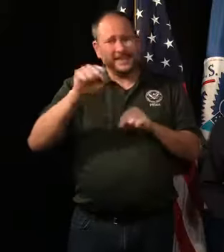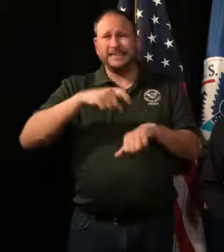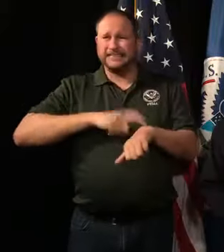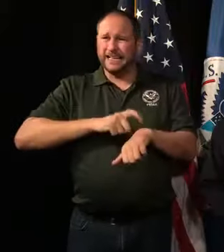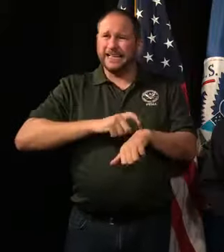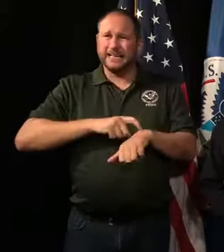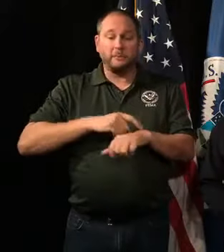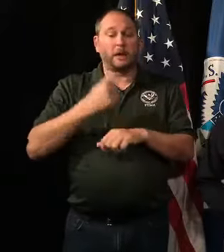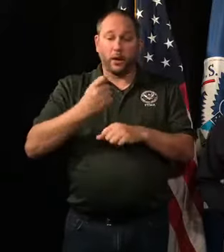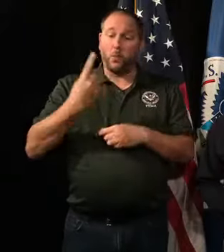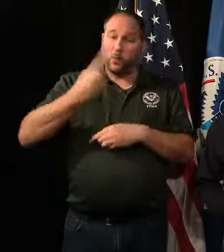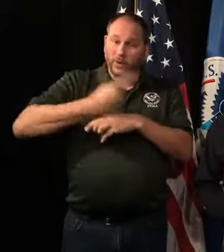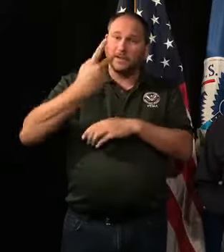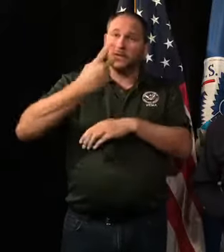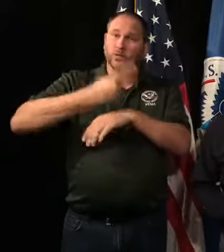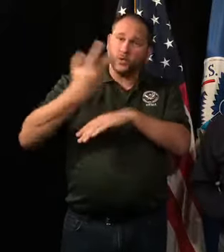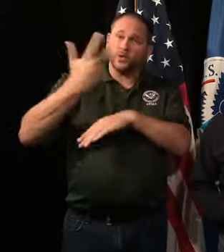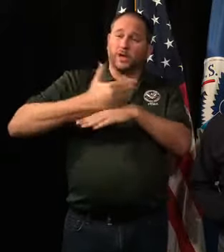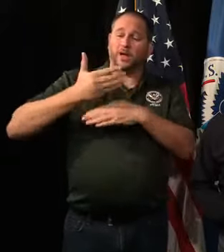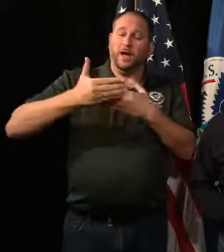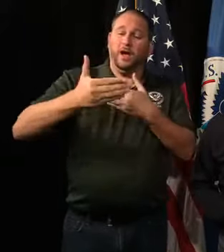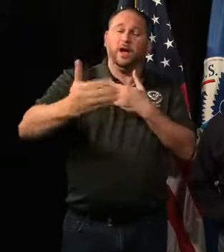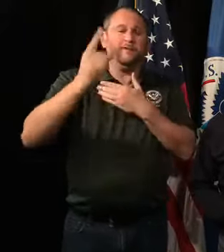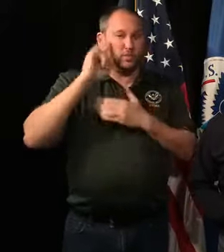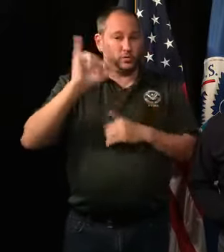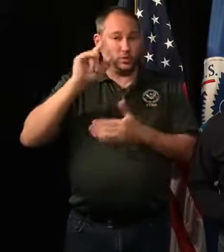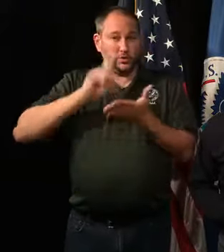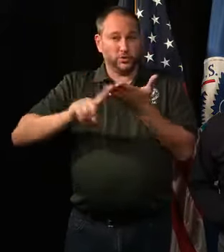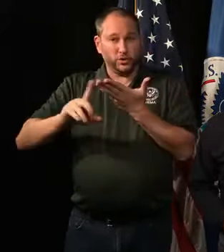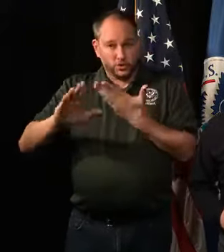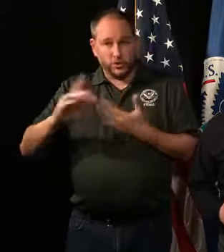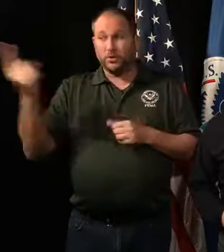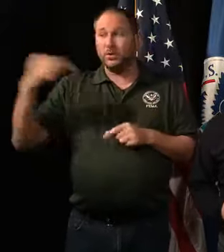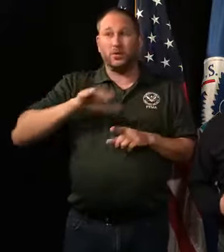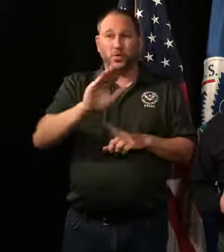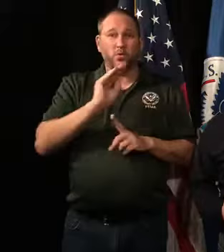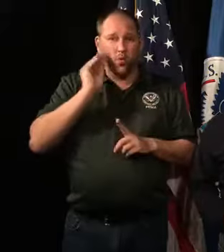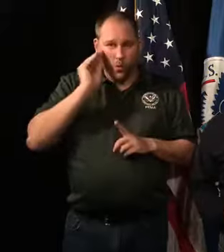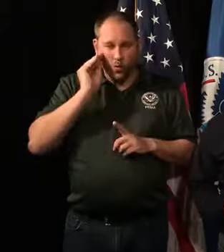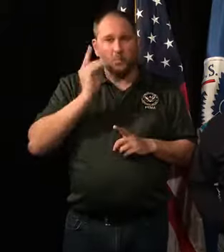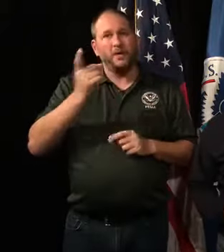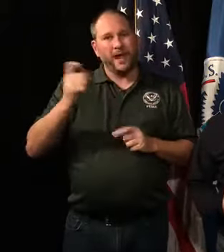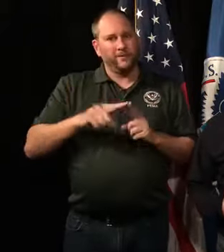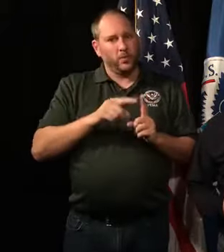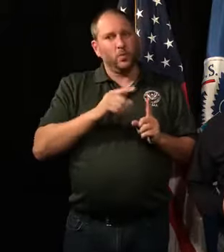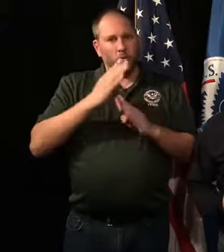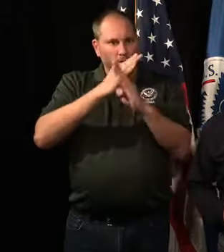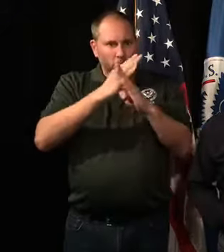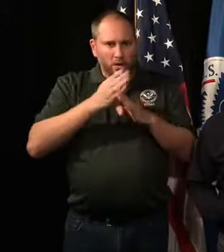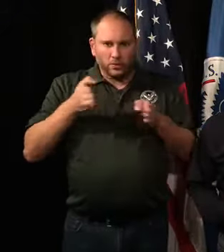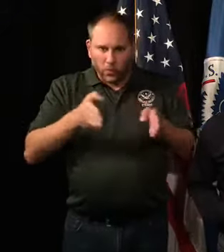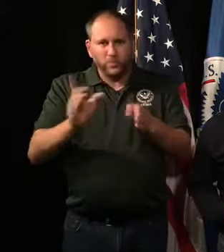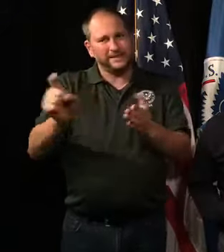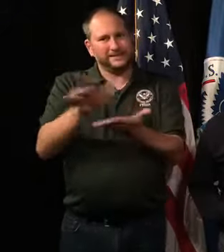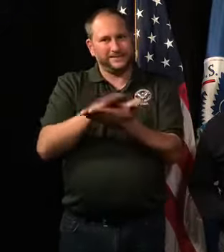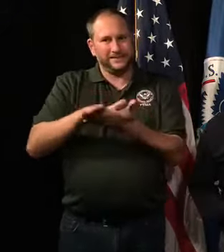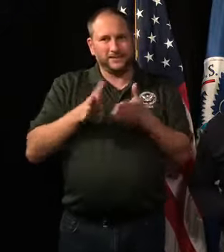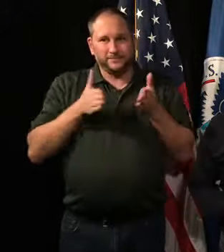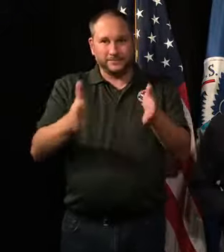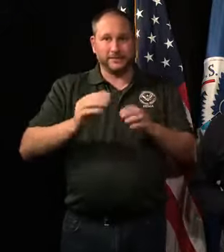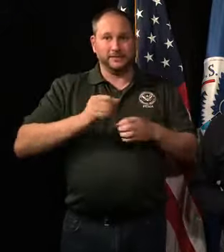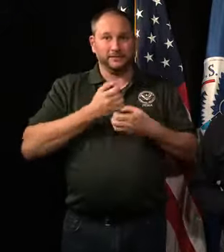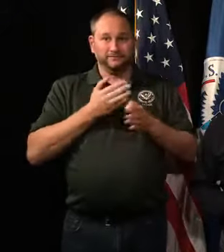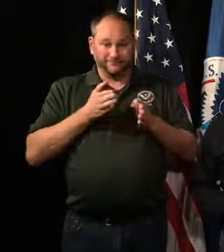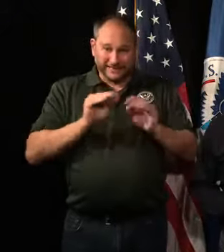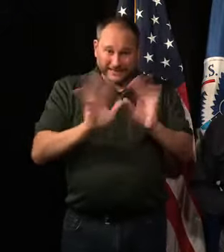through these roads and get to you. But in the meantime, once you have safely been able to come into your home, there's